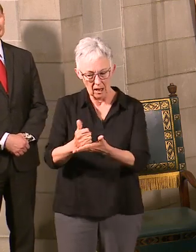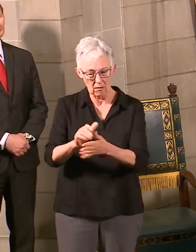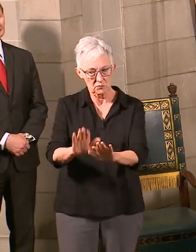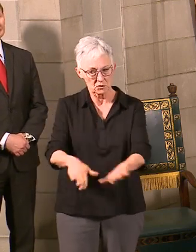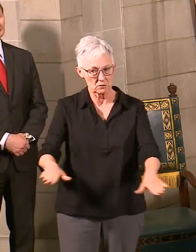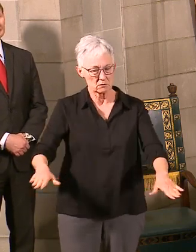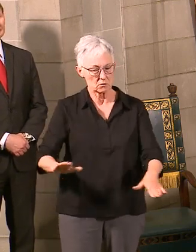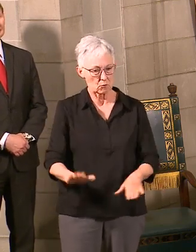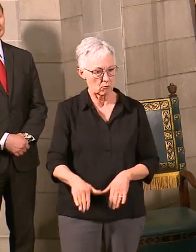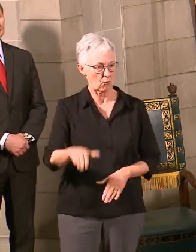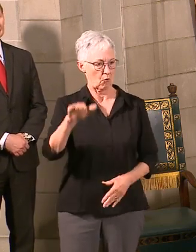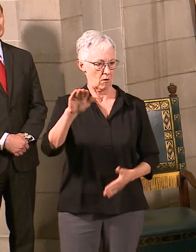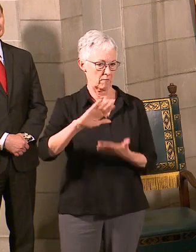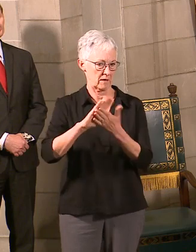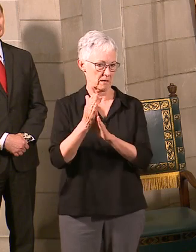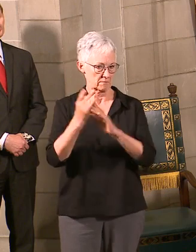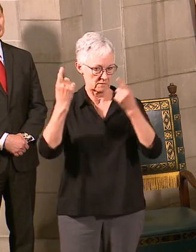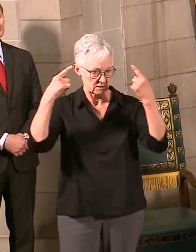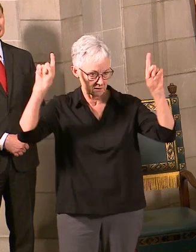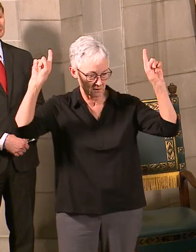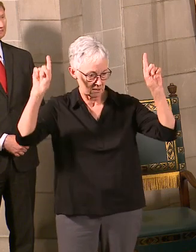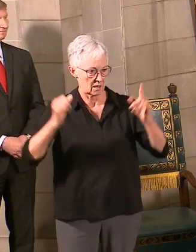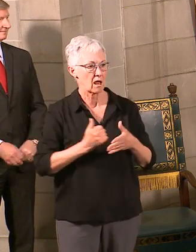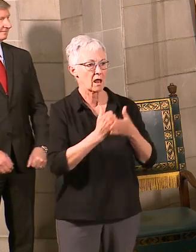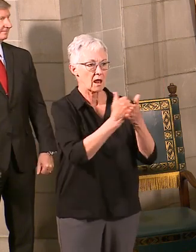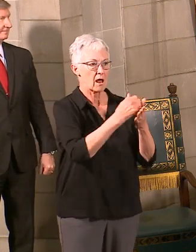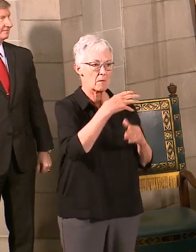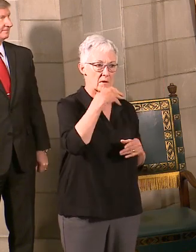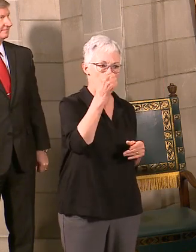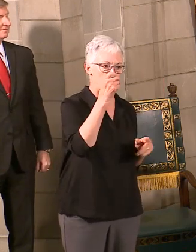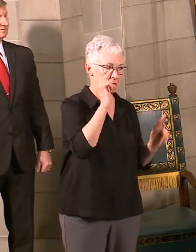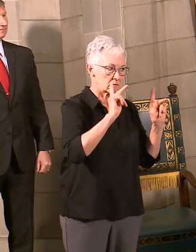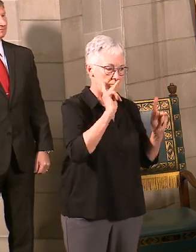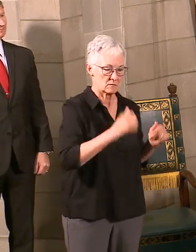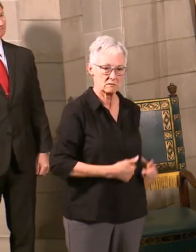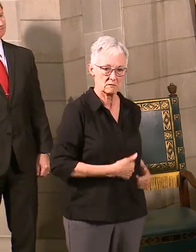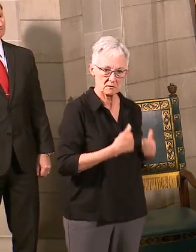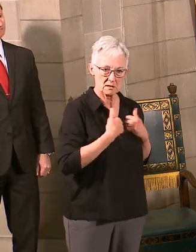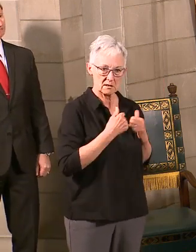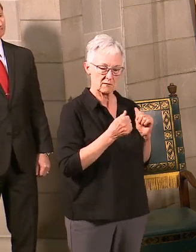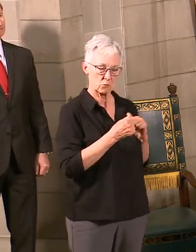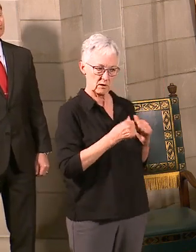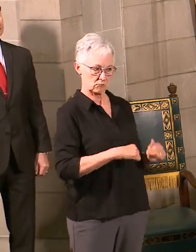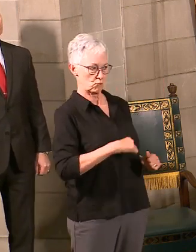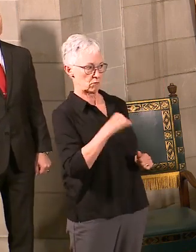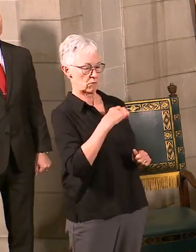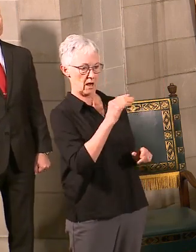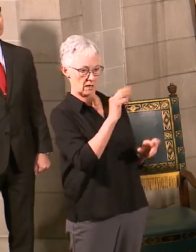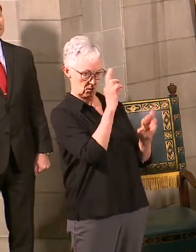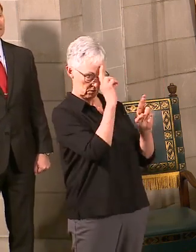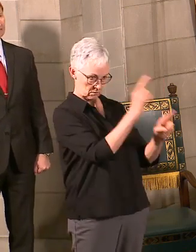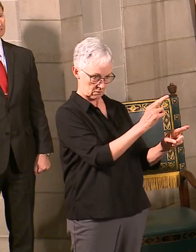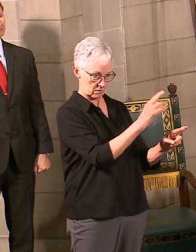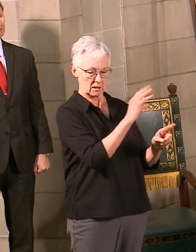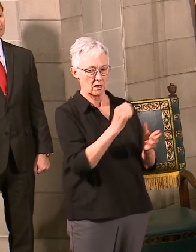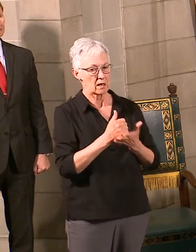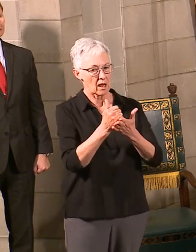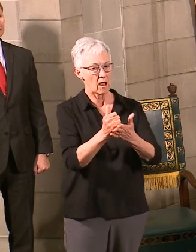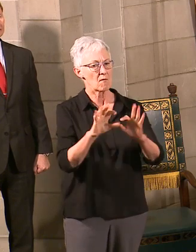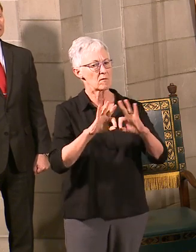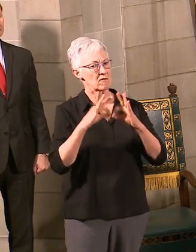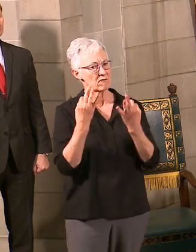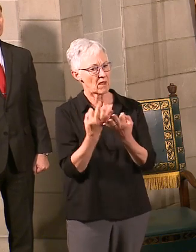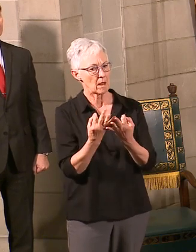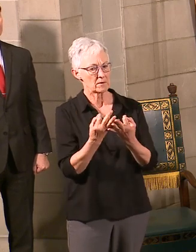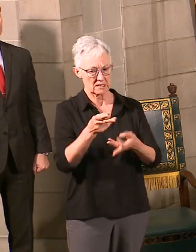elderly and disabled live with dignity and respect, and help families care for themselves. At this time, the COVID-19